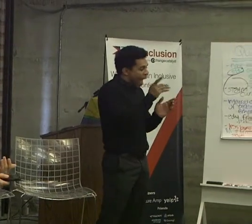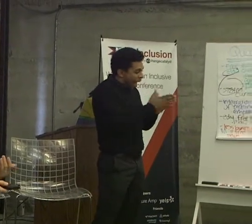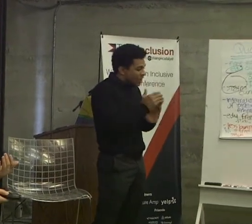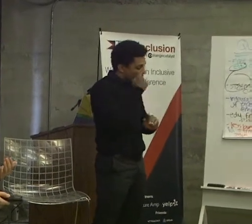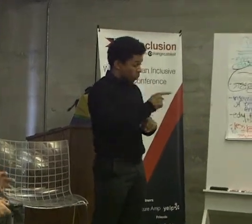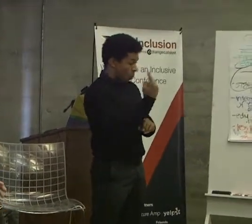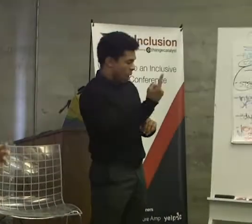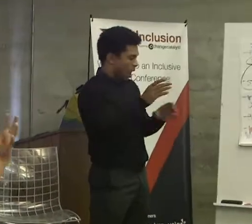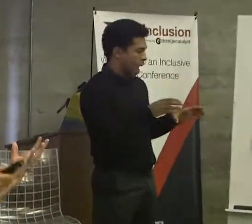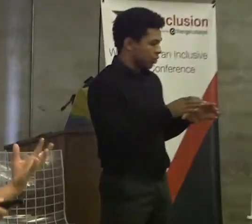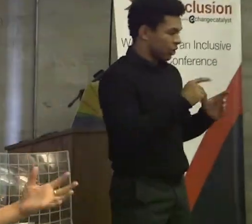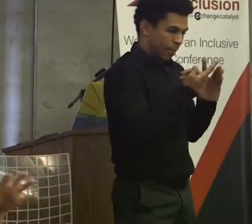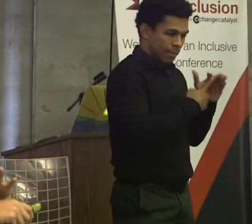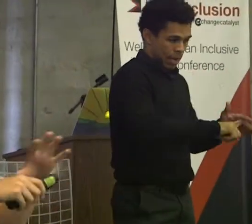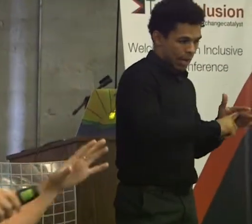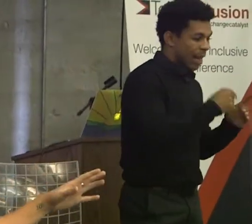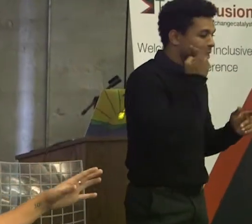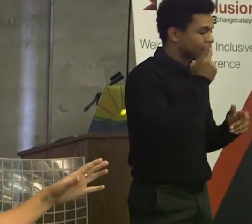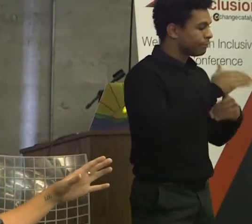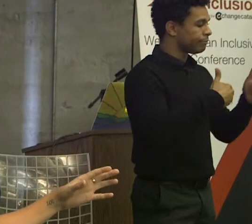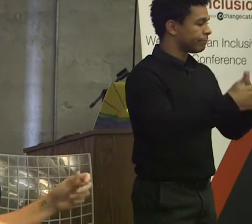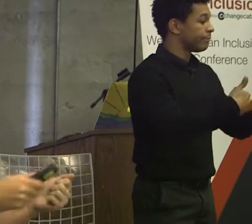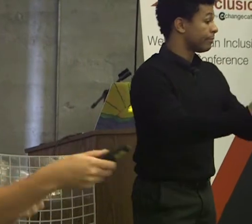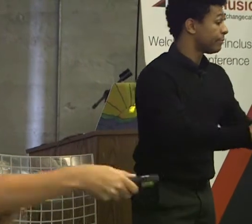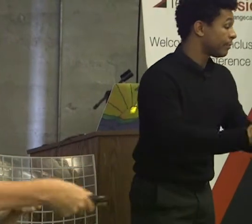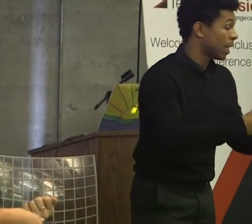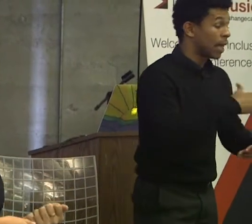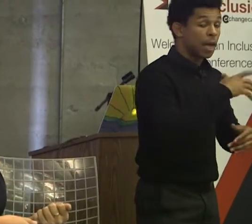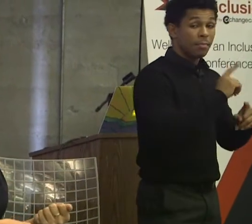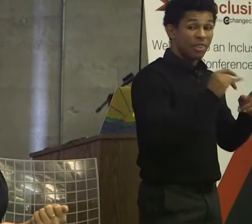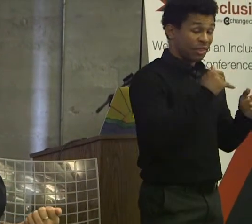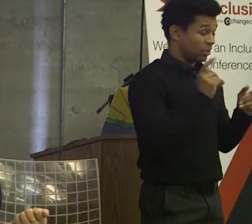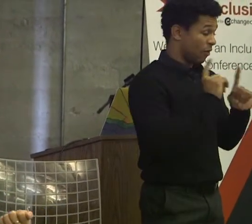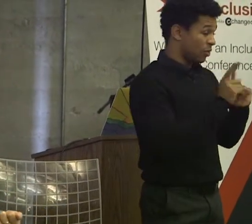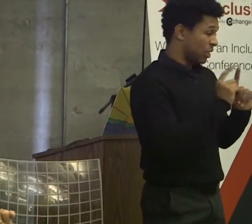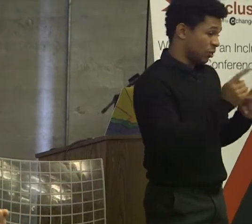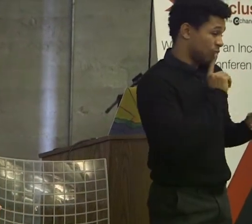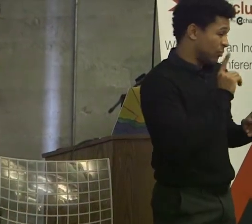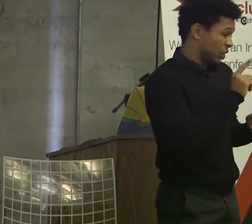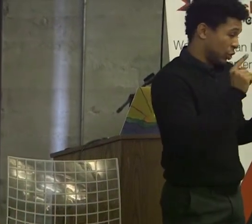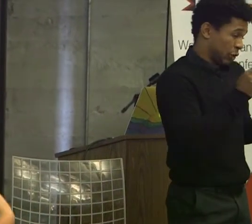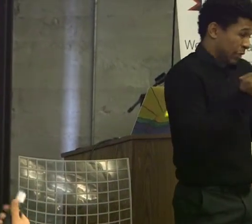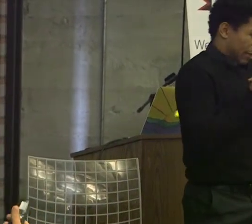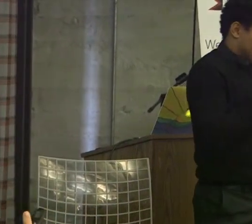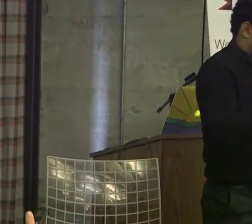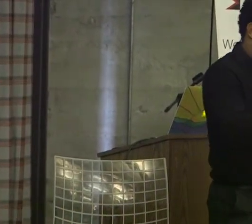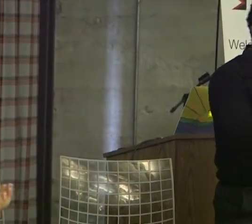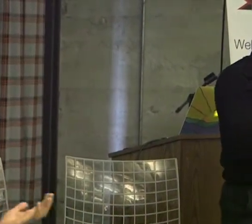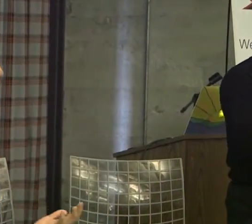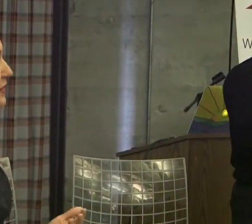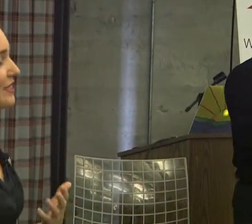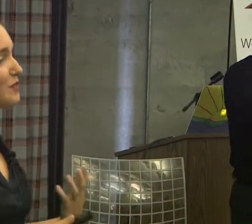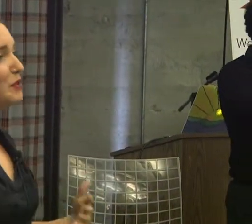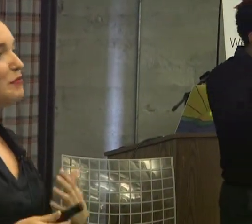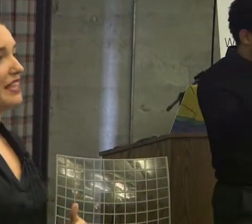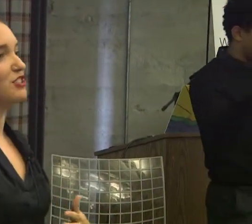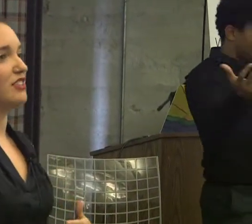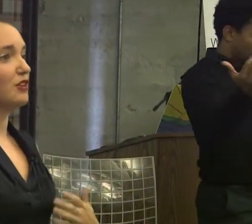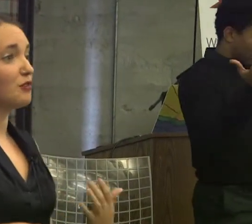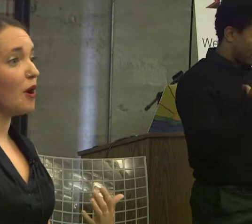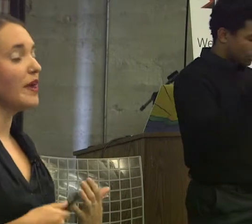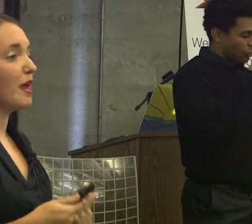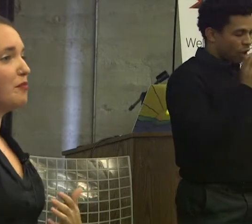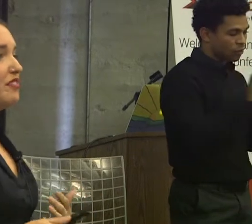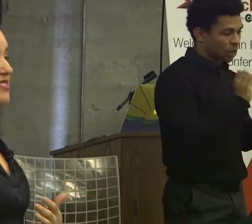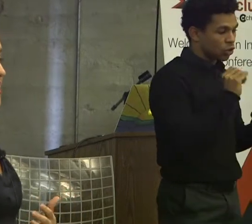it perpetuates. And this conversation is just the beginning. This is bringing people into the conversation. So the last thing for you is be